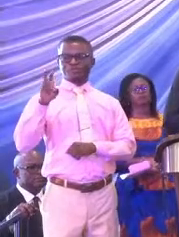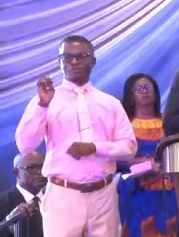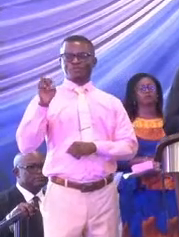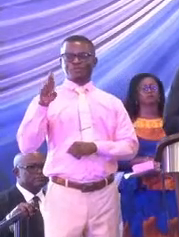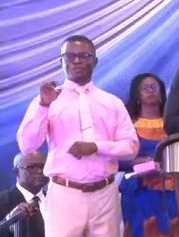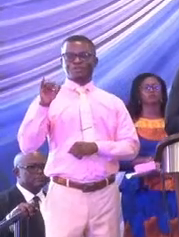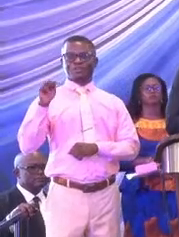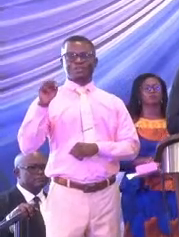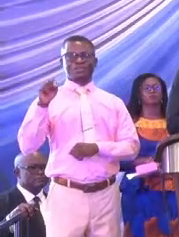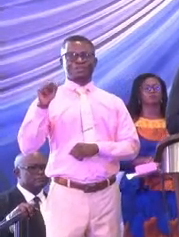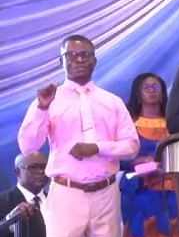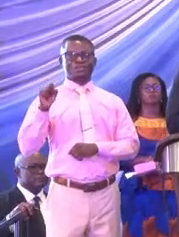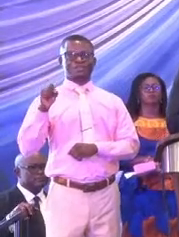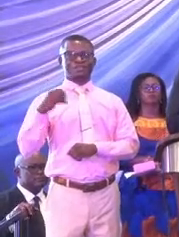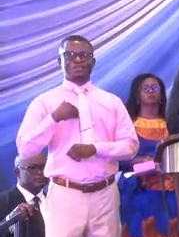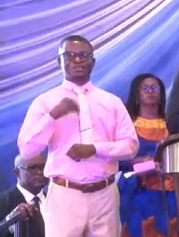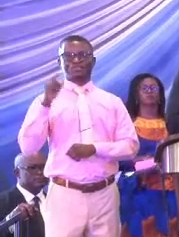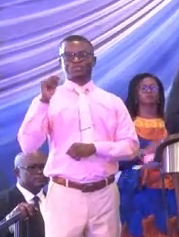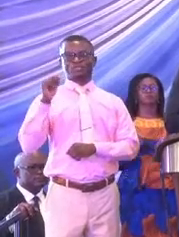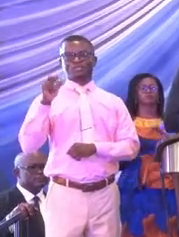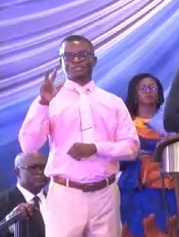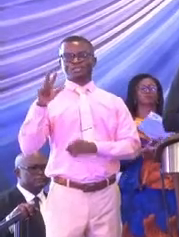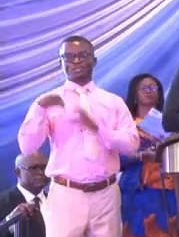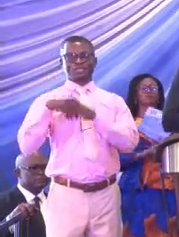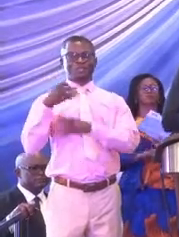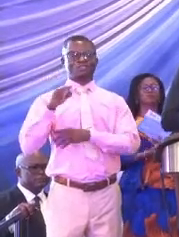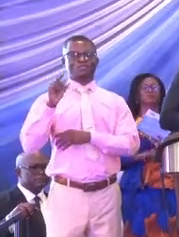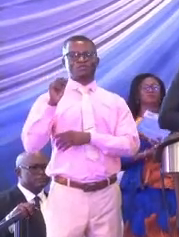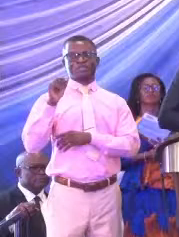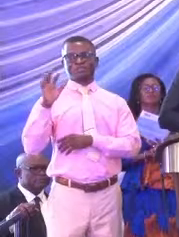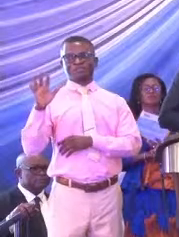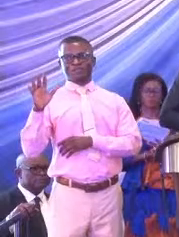Veritas had 23/25.